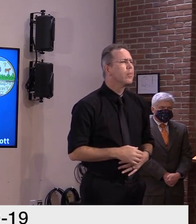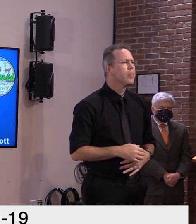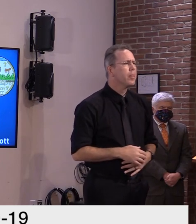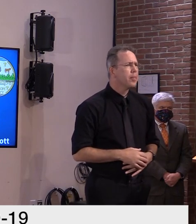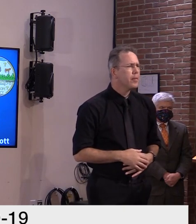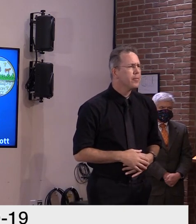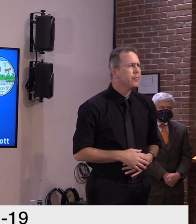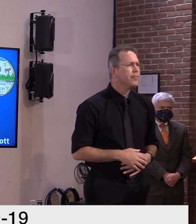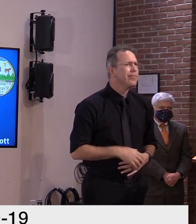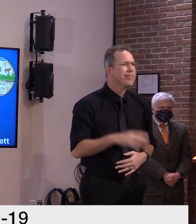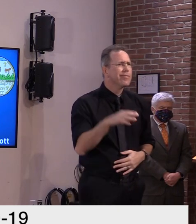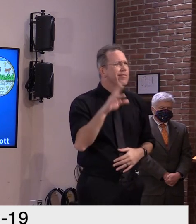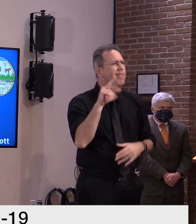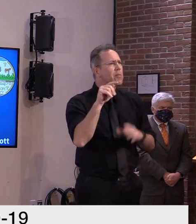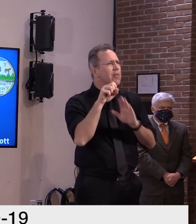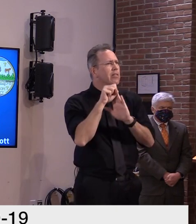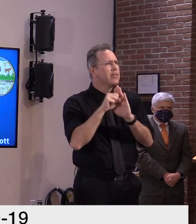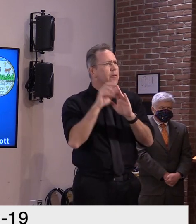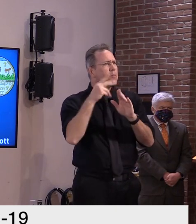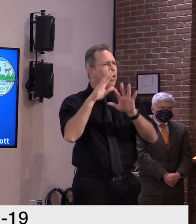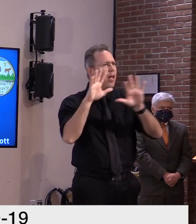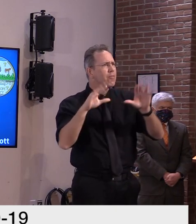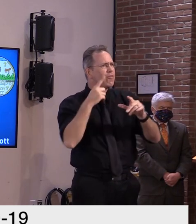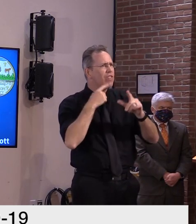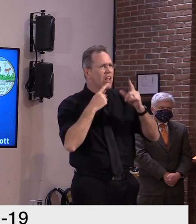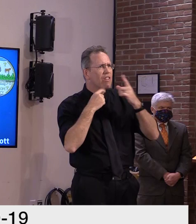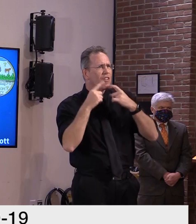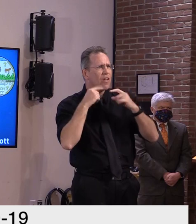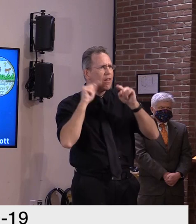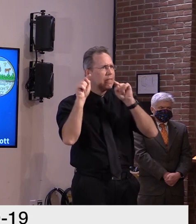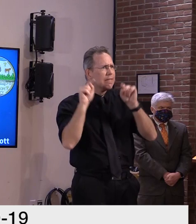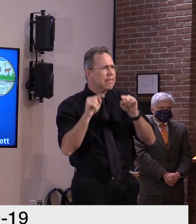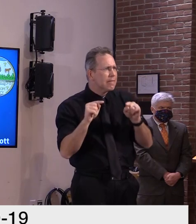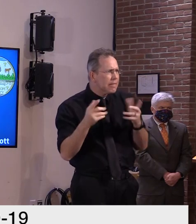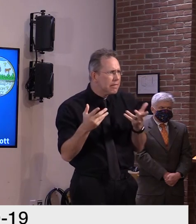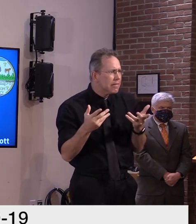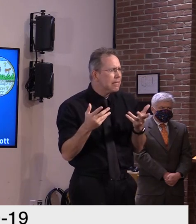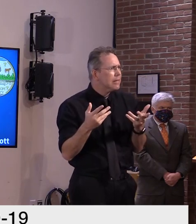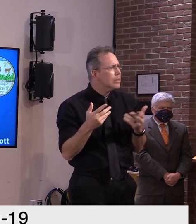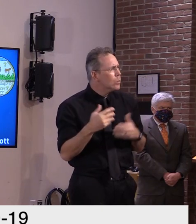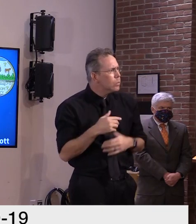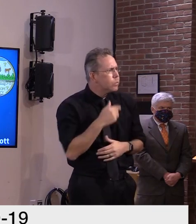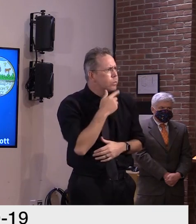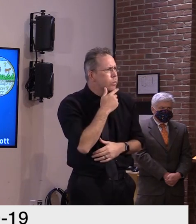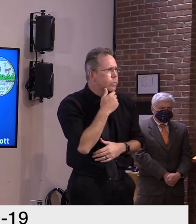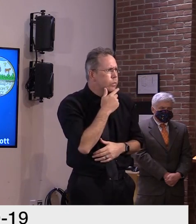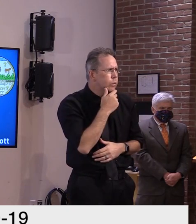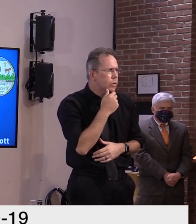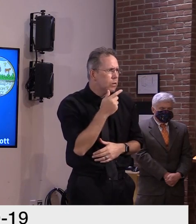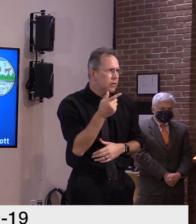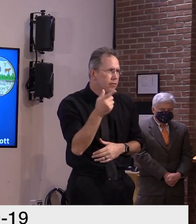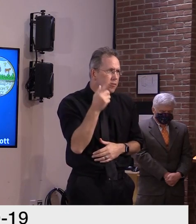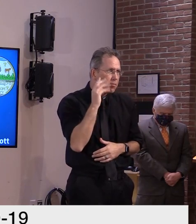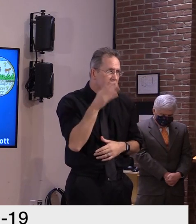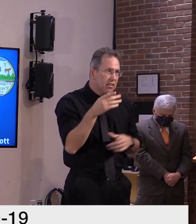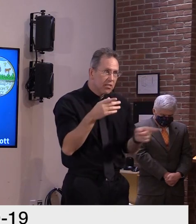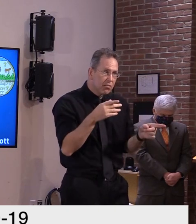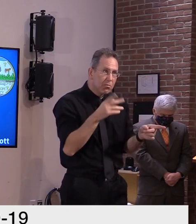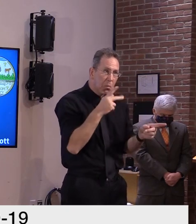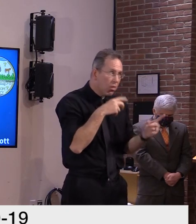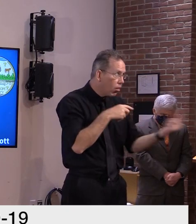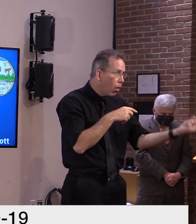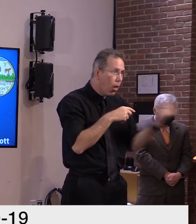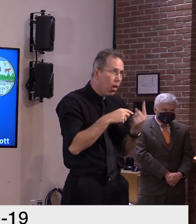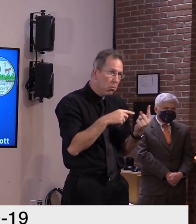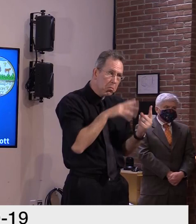How are we going to make sure that people are actually following the quarantine rules, right? I mean, we've already heard from some owners